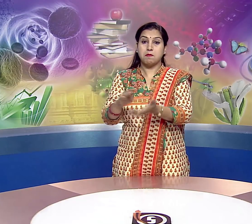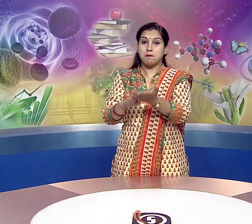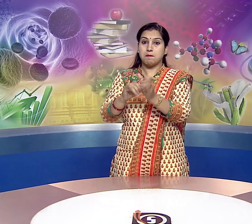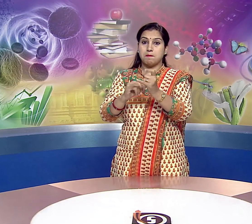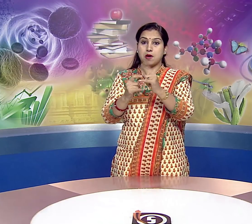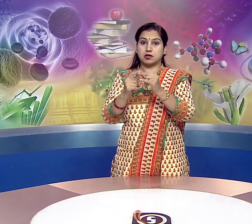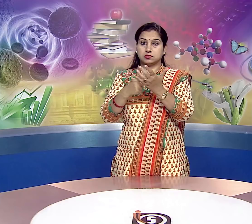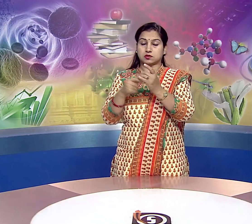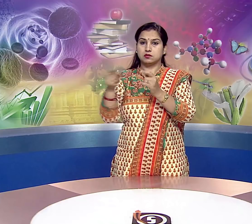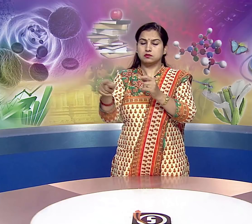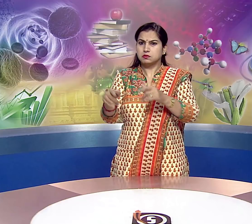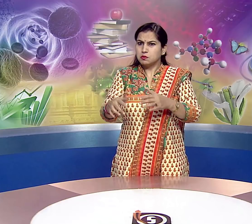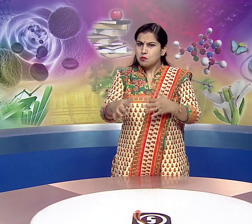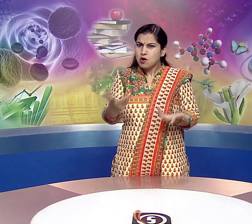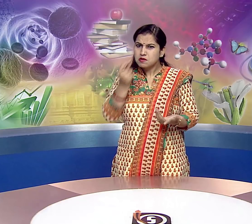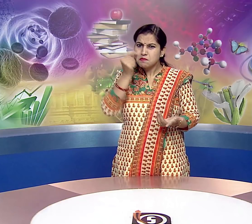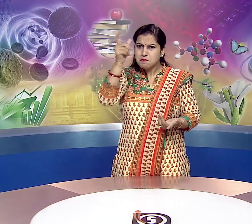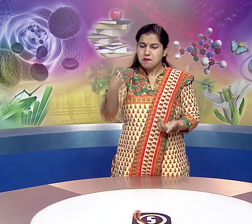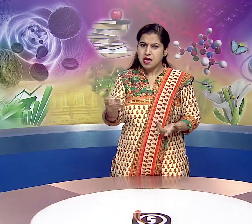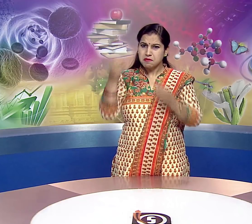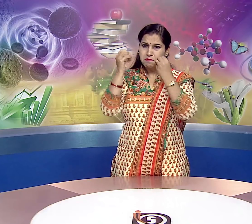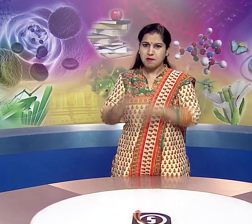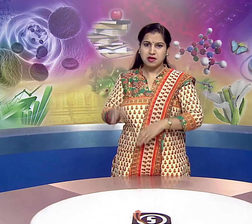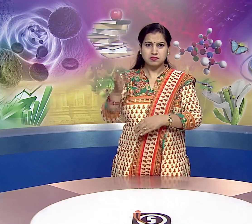"What a reckless man you are!